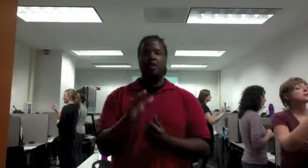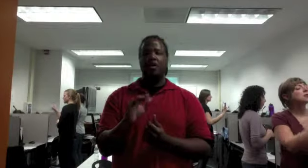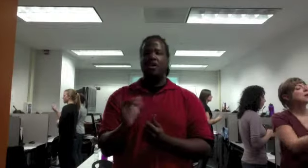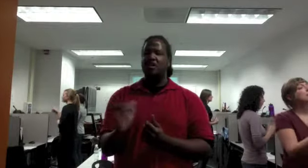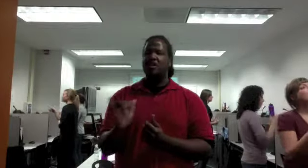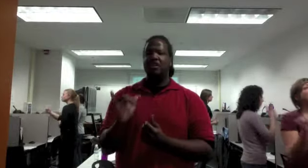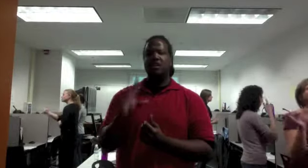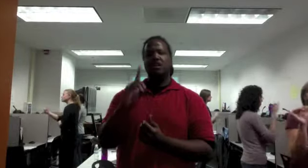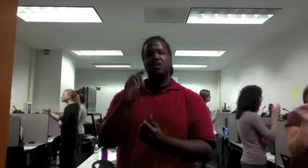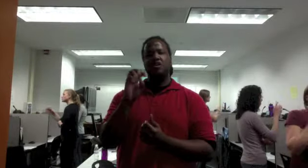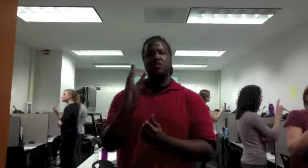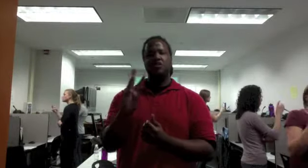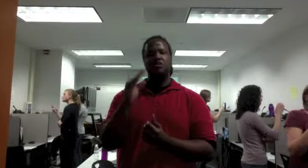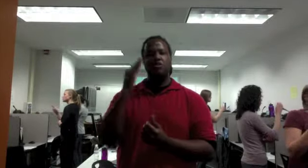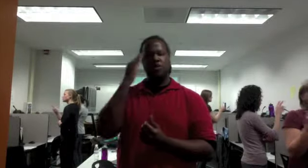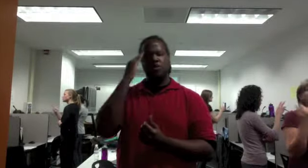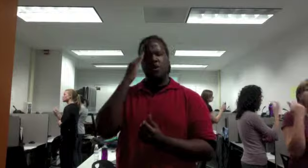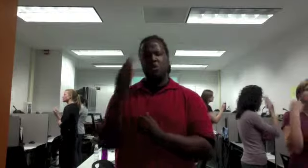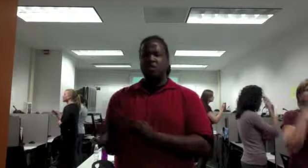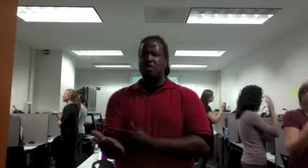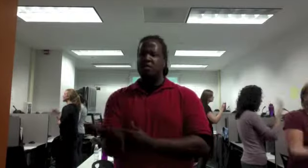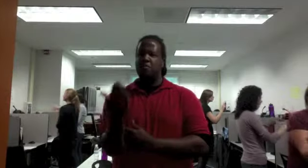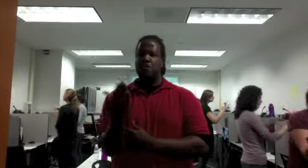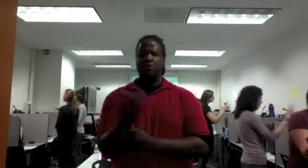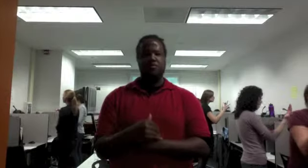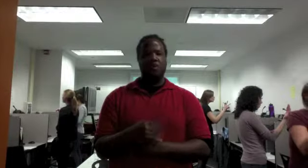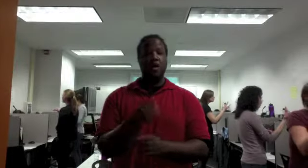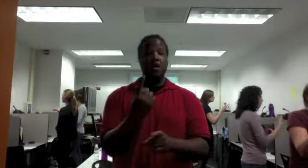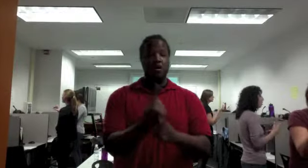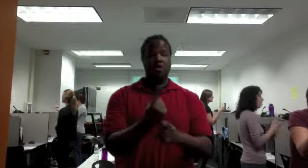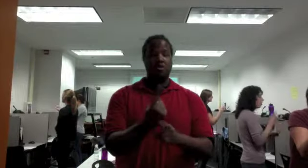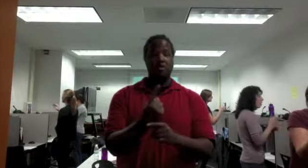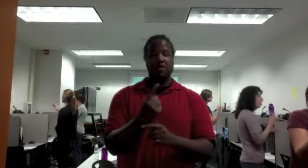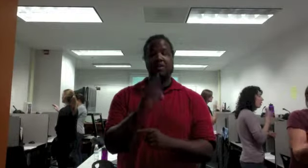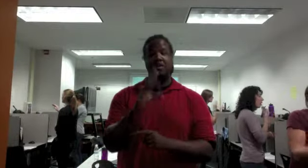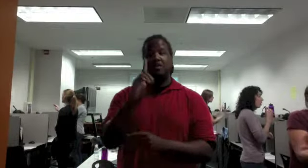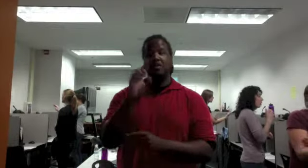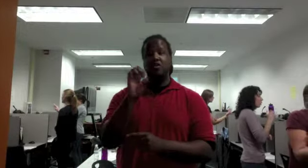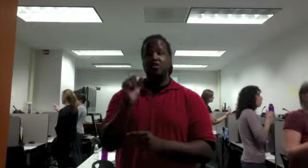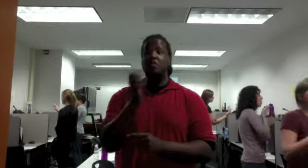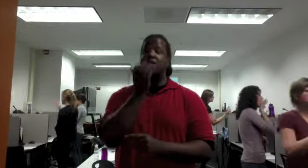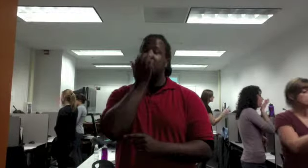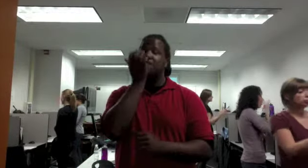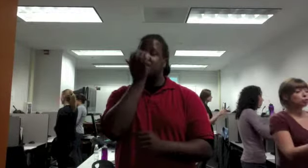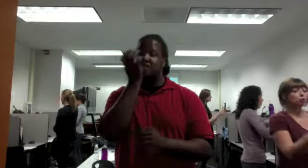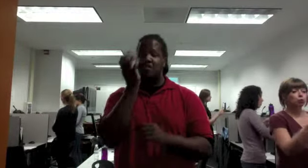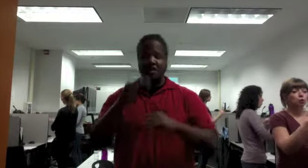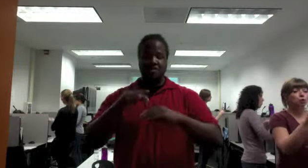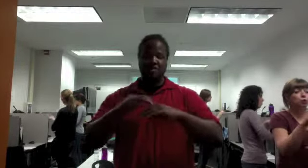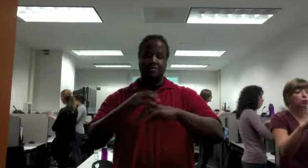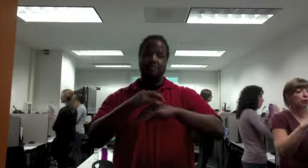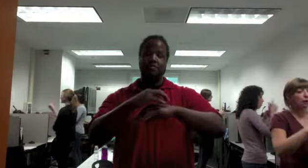dew, in the morning. Okay, dew on the grass. If you happen to get up nice and